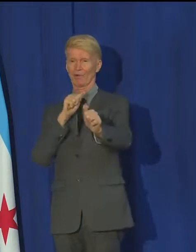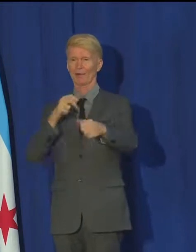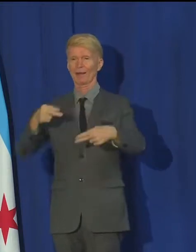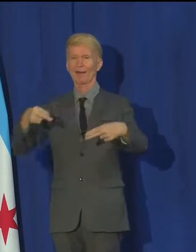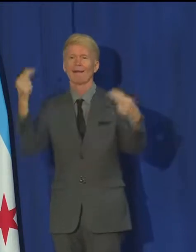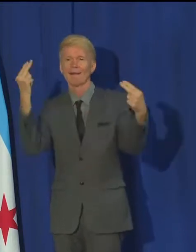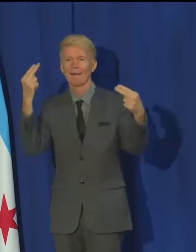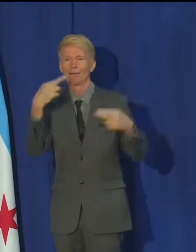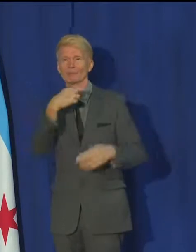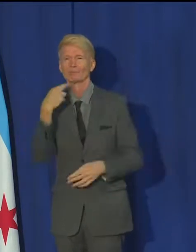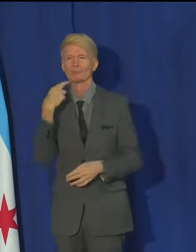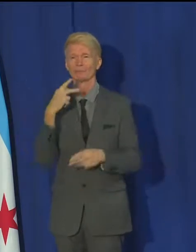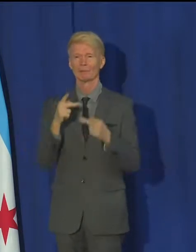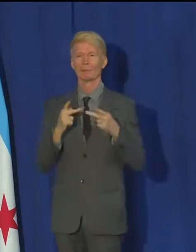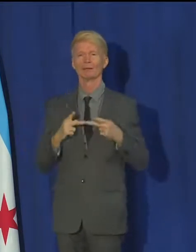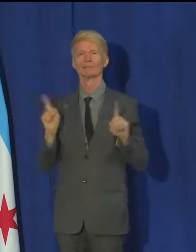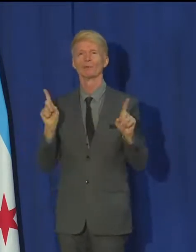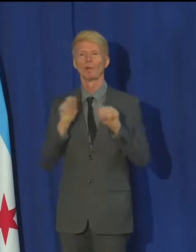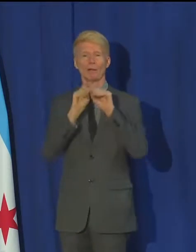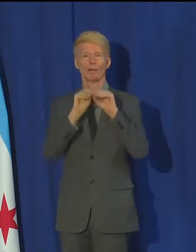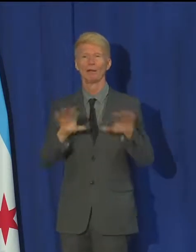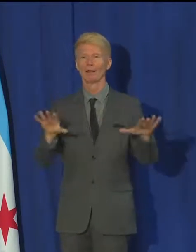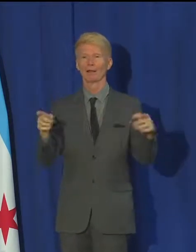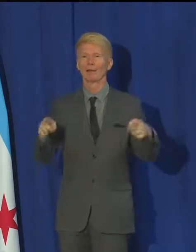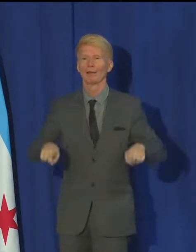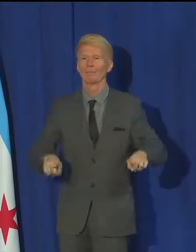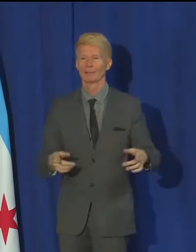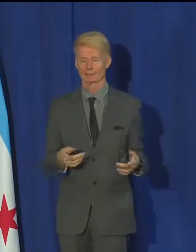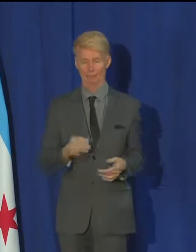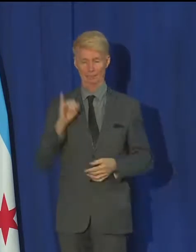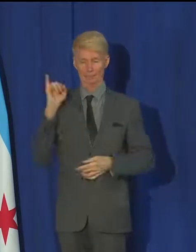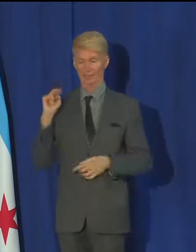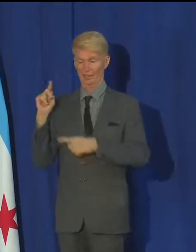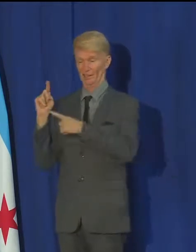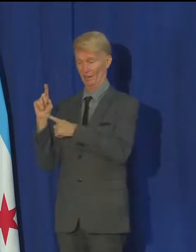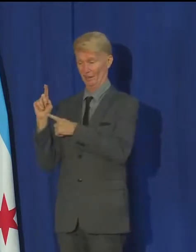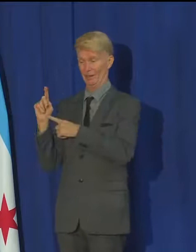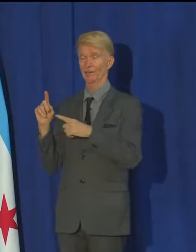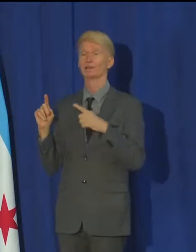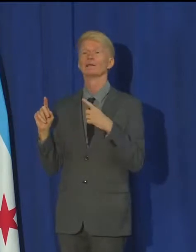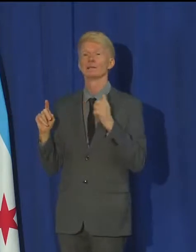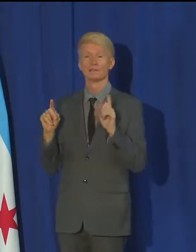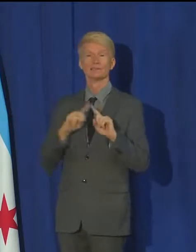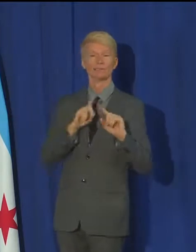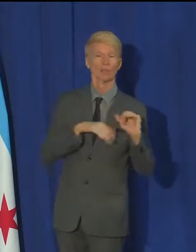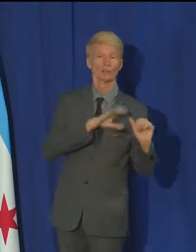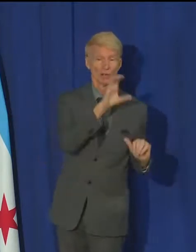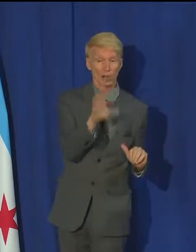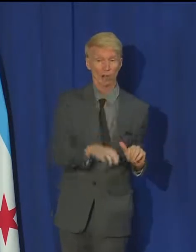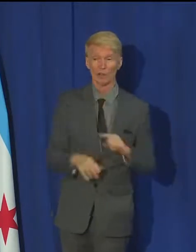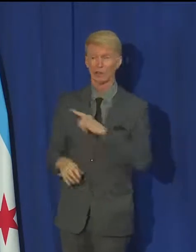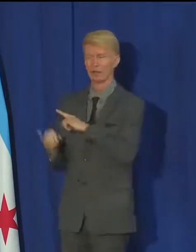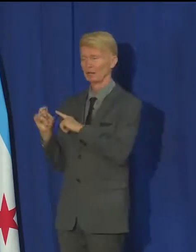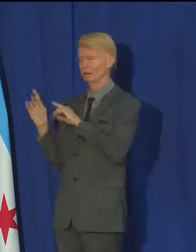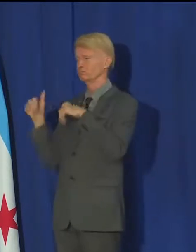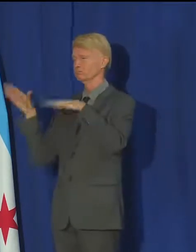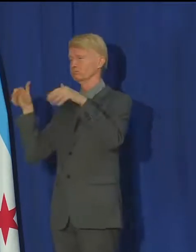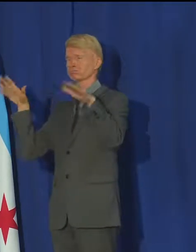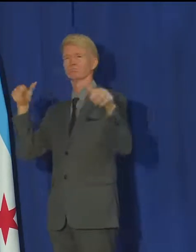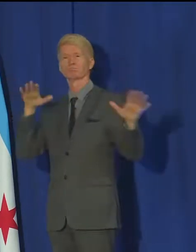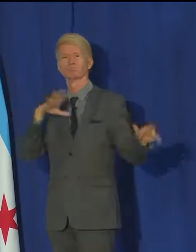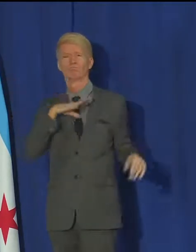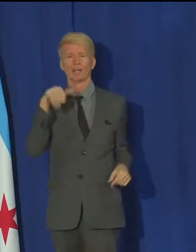And Indiana has, different than Chicago, loosened all restrictions related